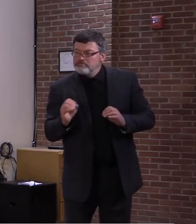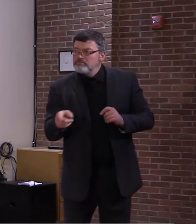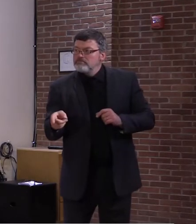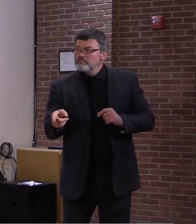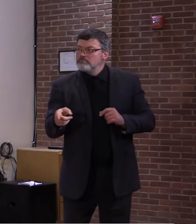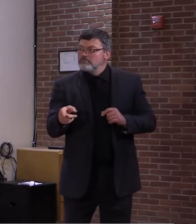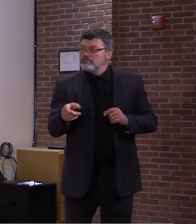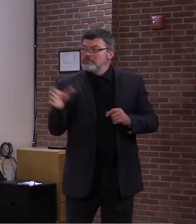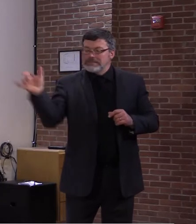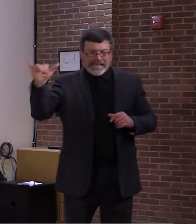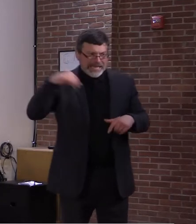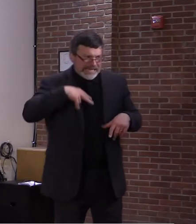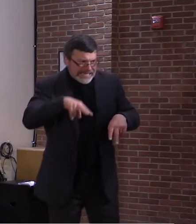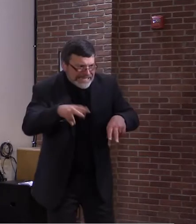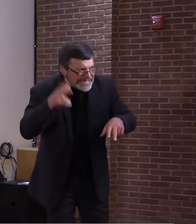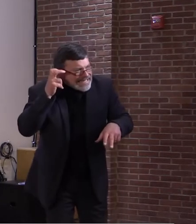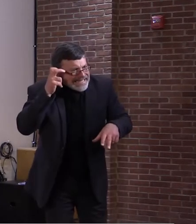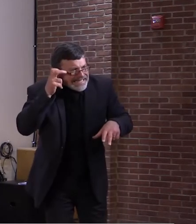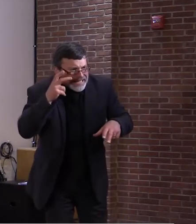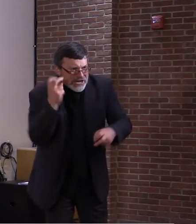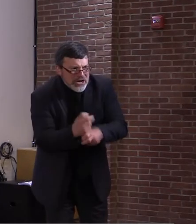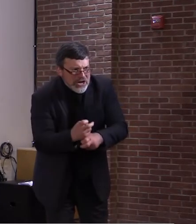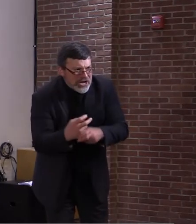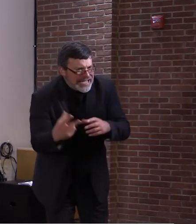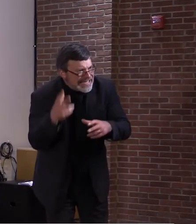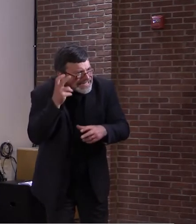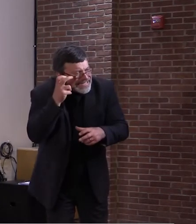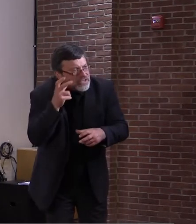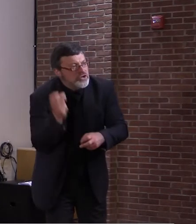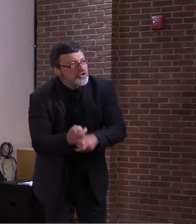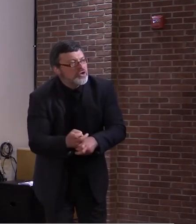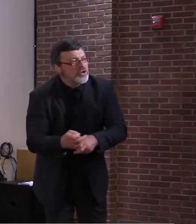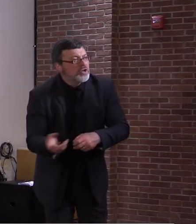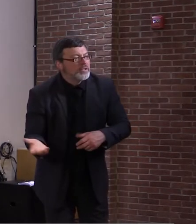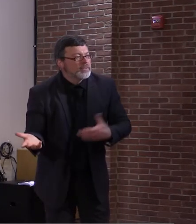please. Okay, sure. Thanks.